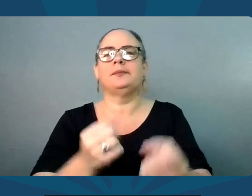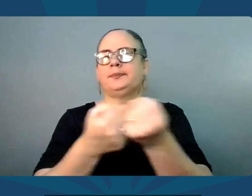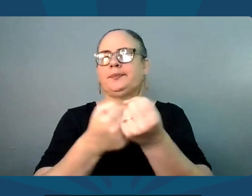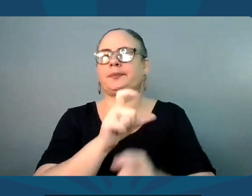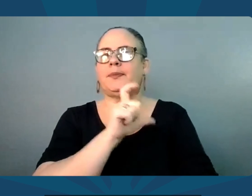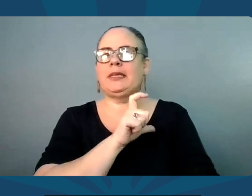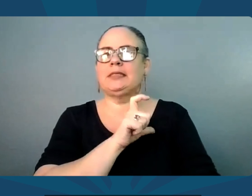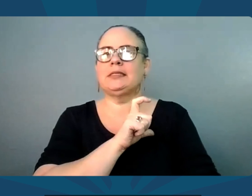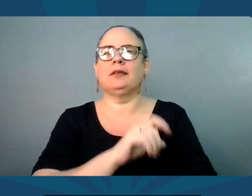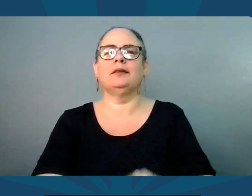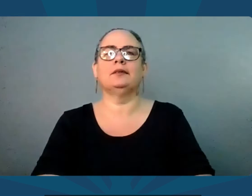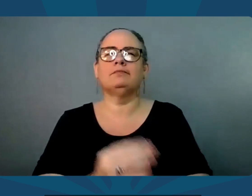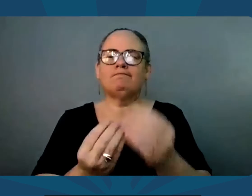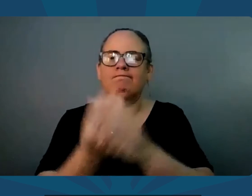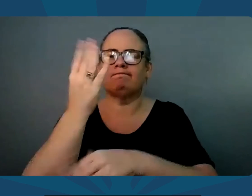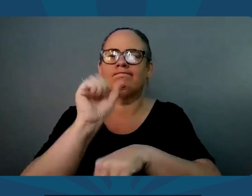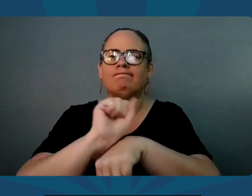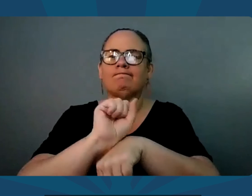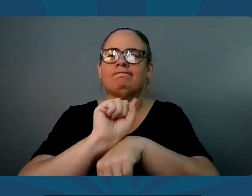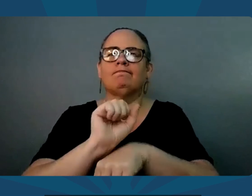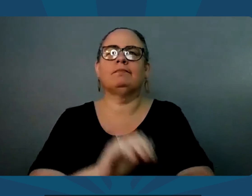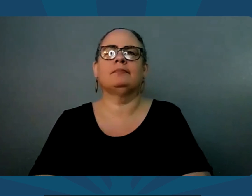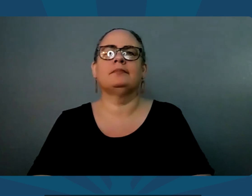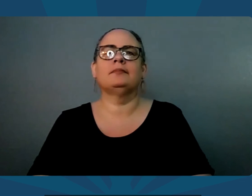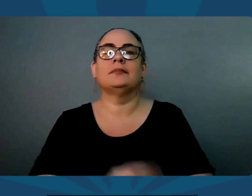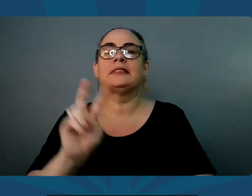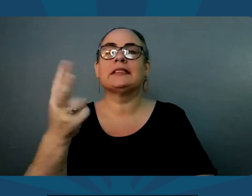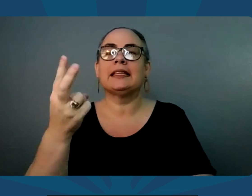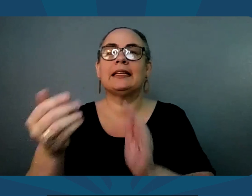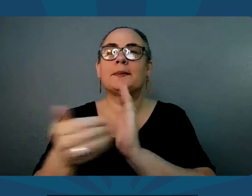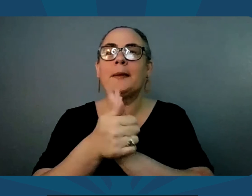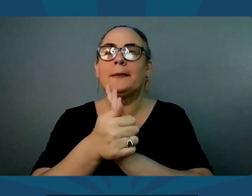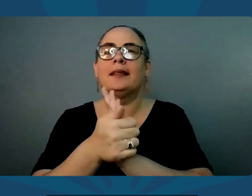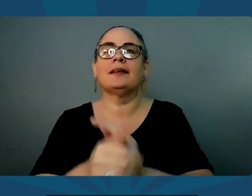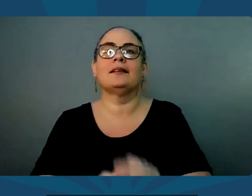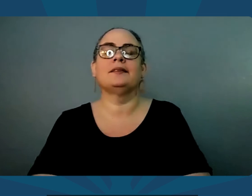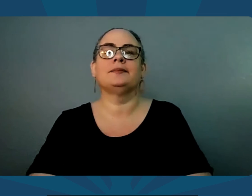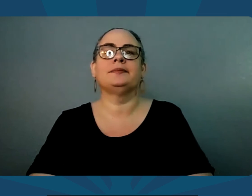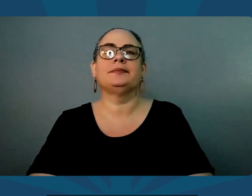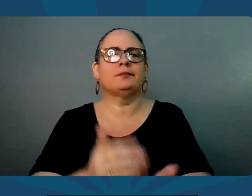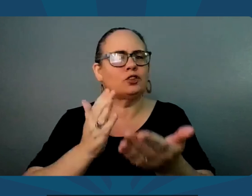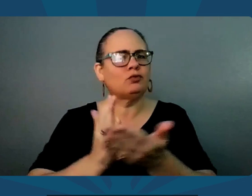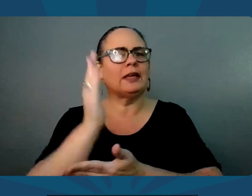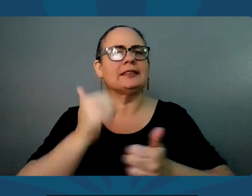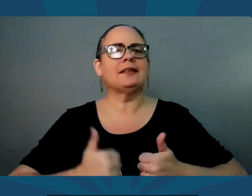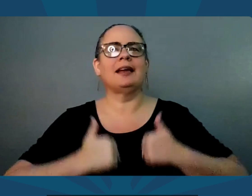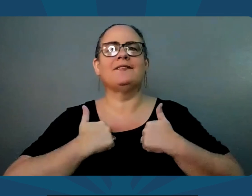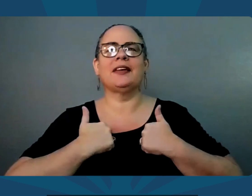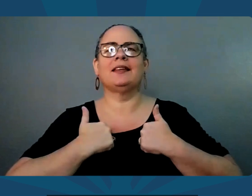election integrity, supporting our police, job creation, the Second